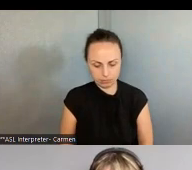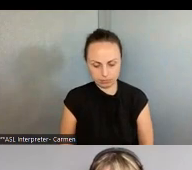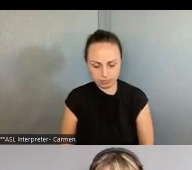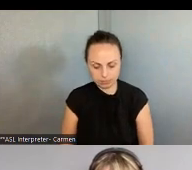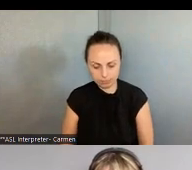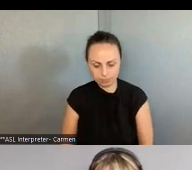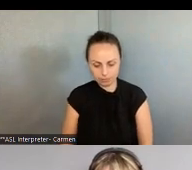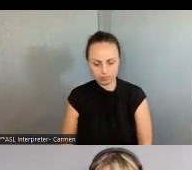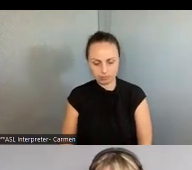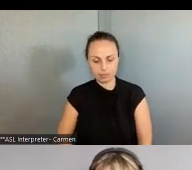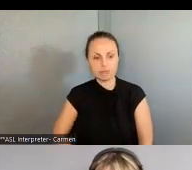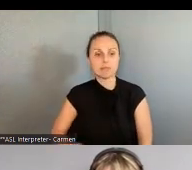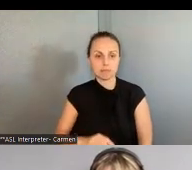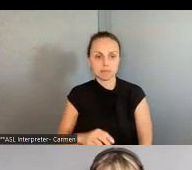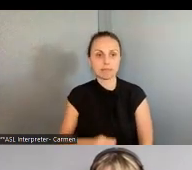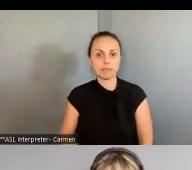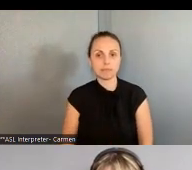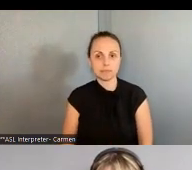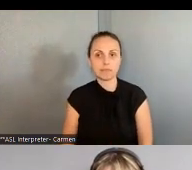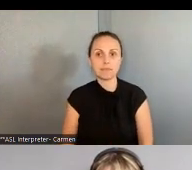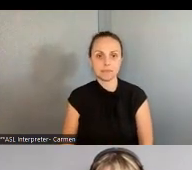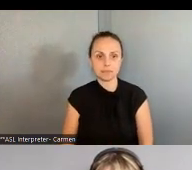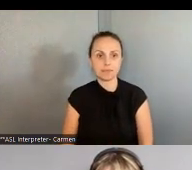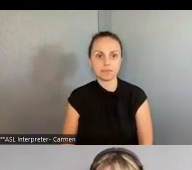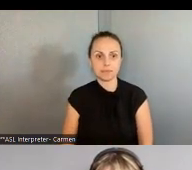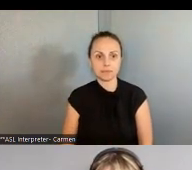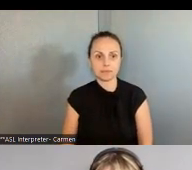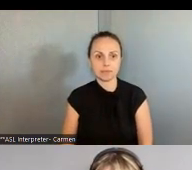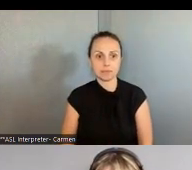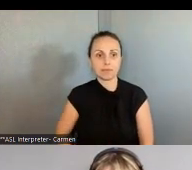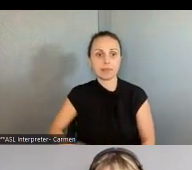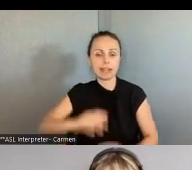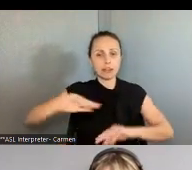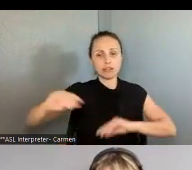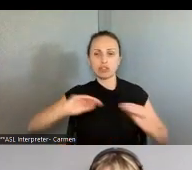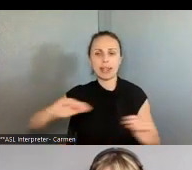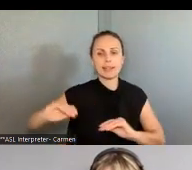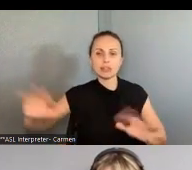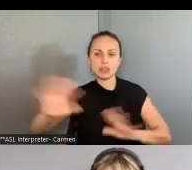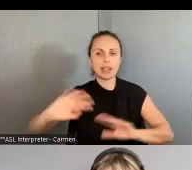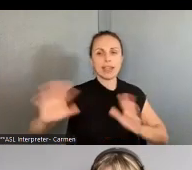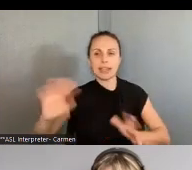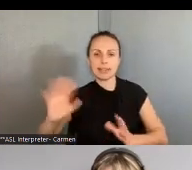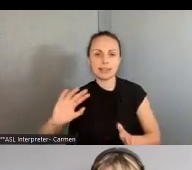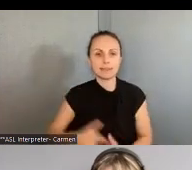Hey, hey, good. Just shake off those arms. Just shake.